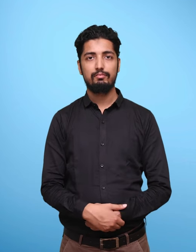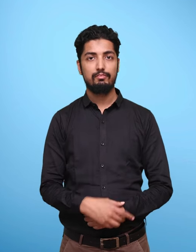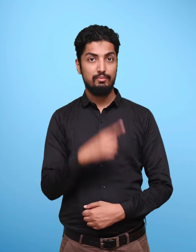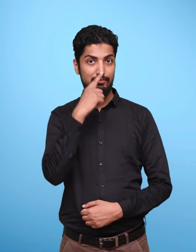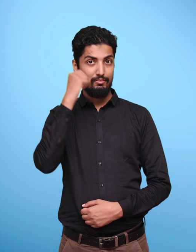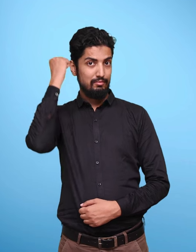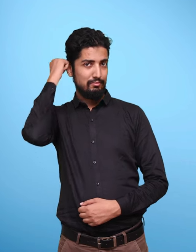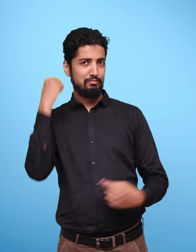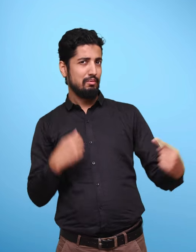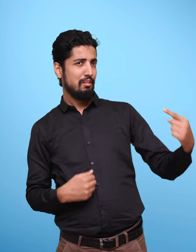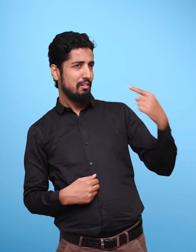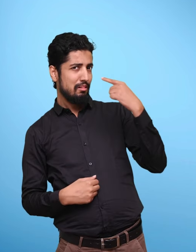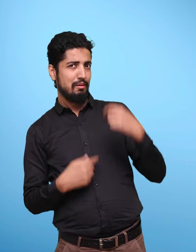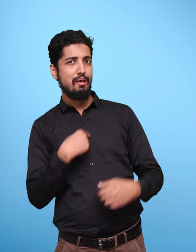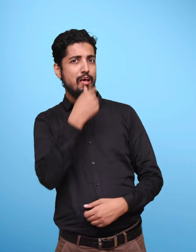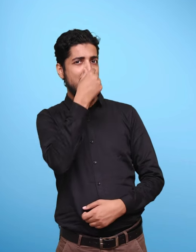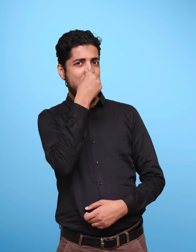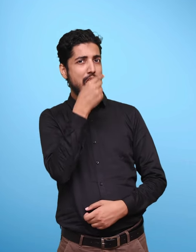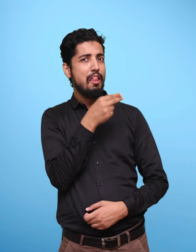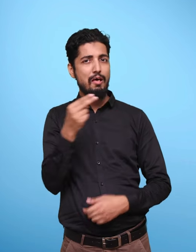Neha. This is my nose.